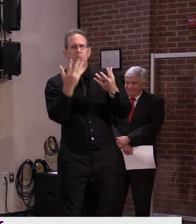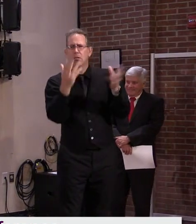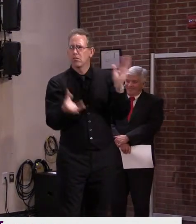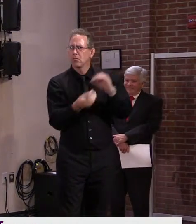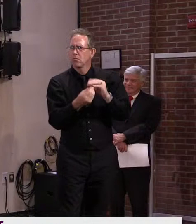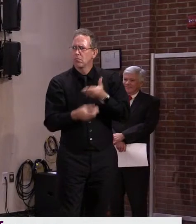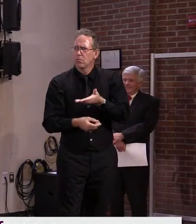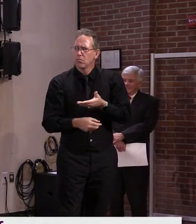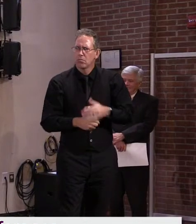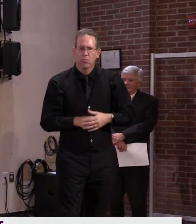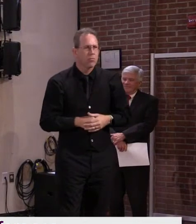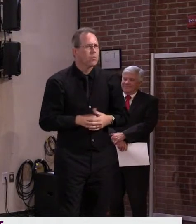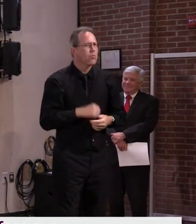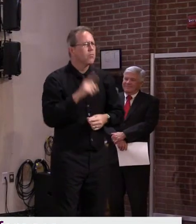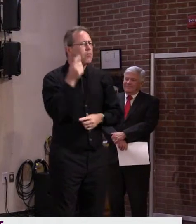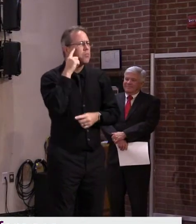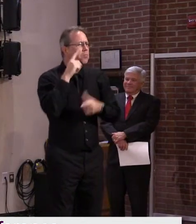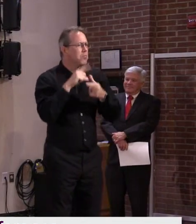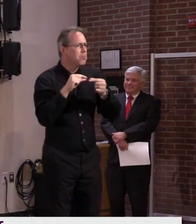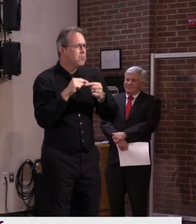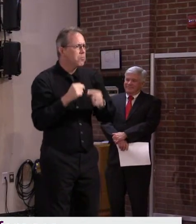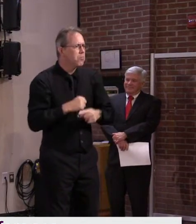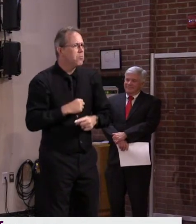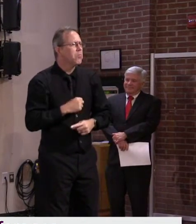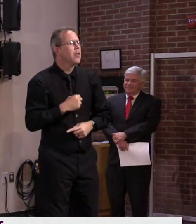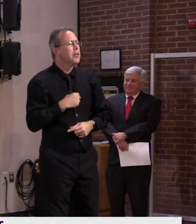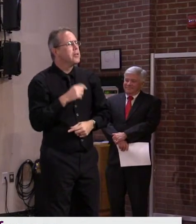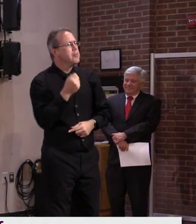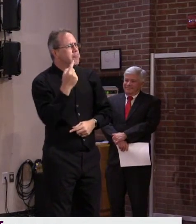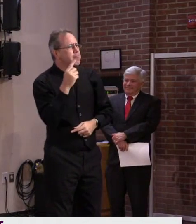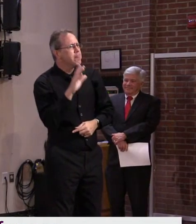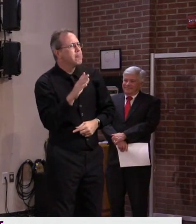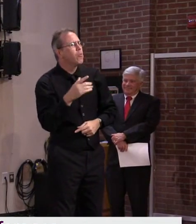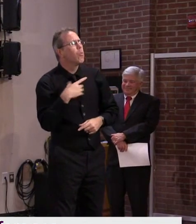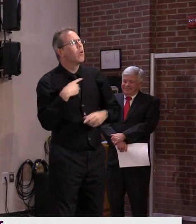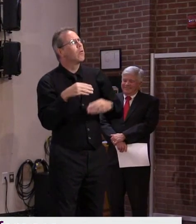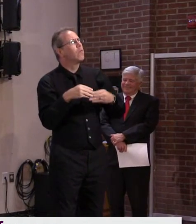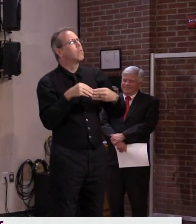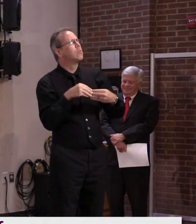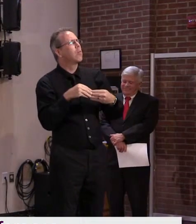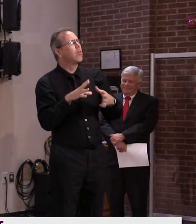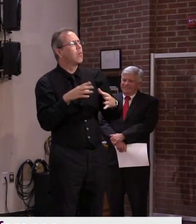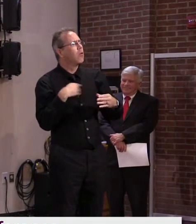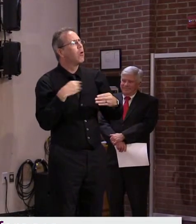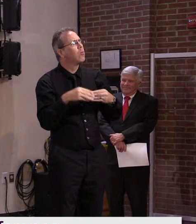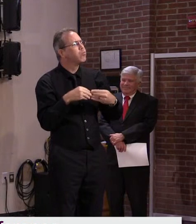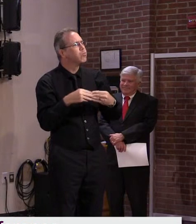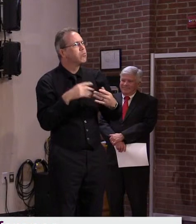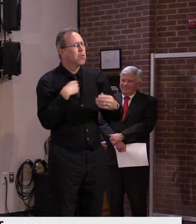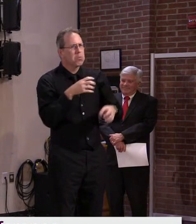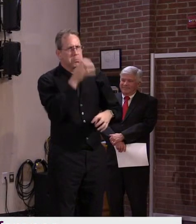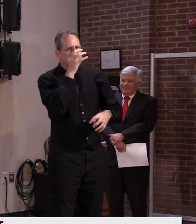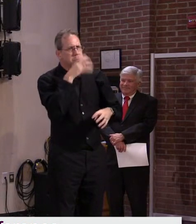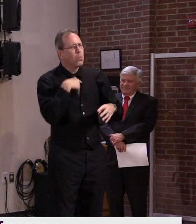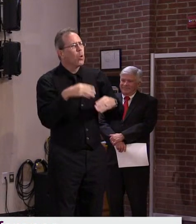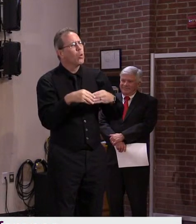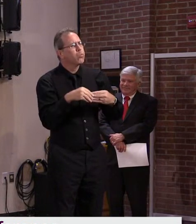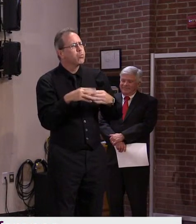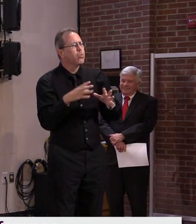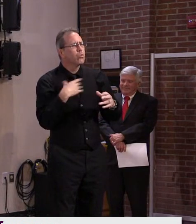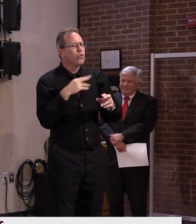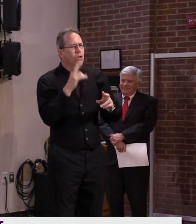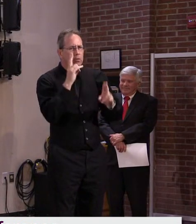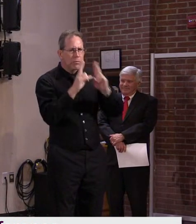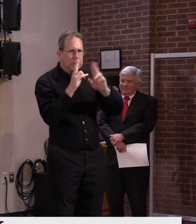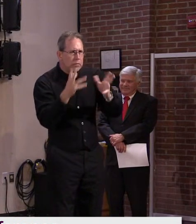we've reflected on this. We're going to be quite lenient in terms of who should be included,